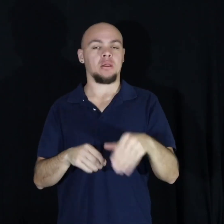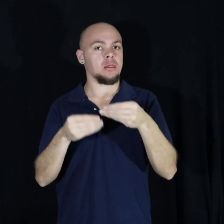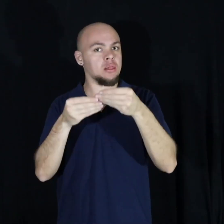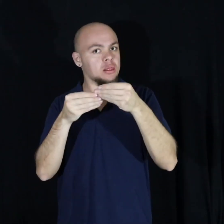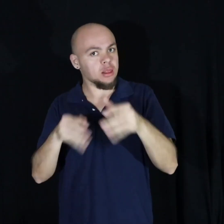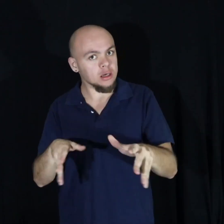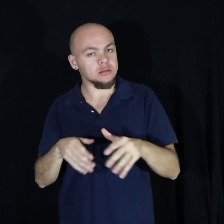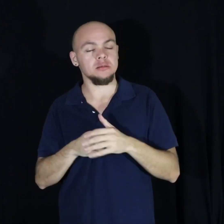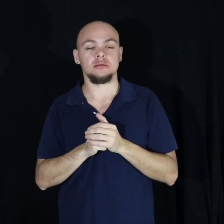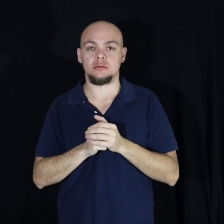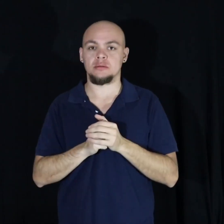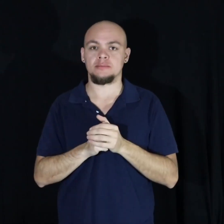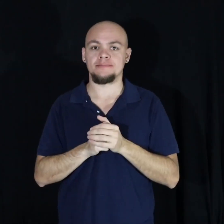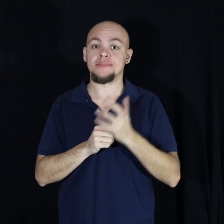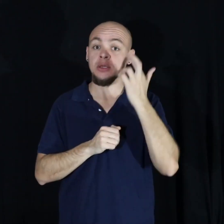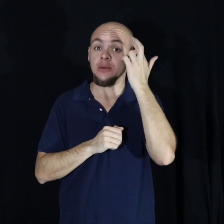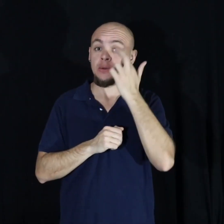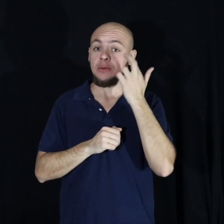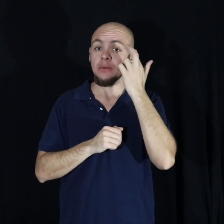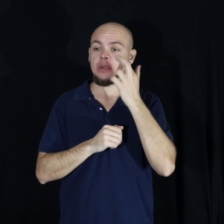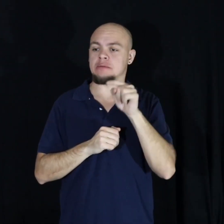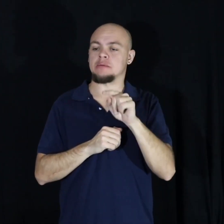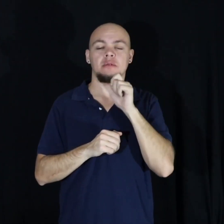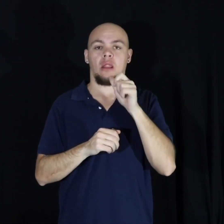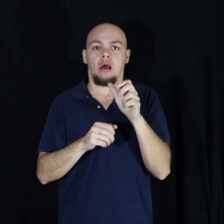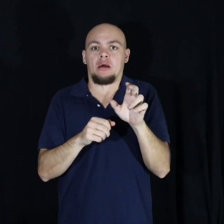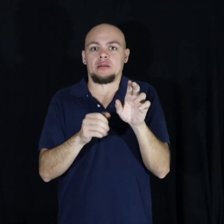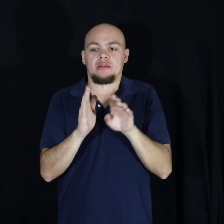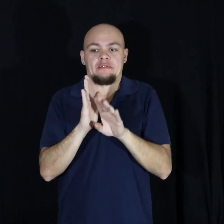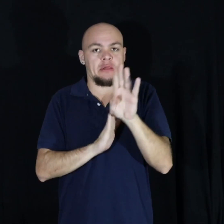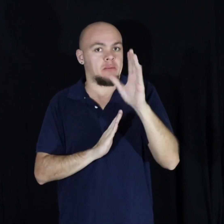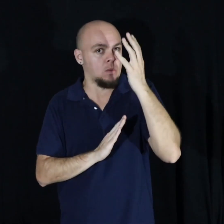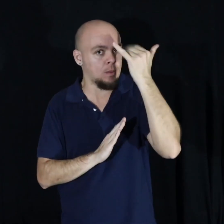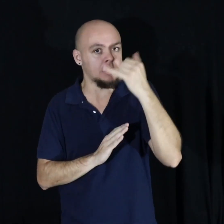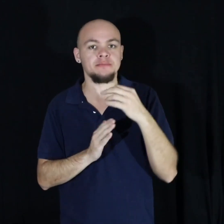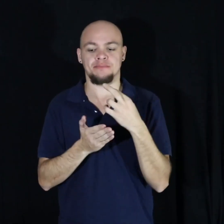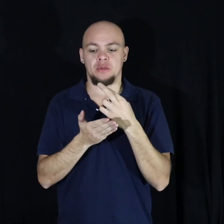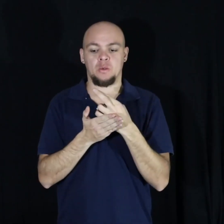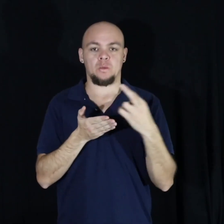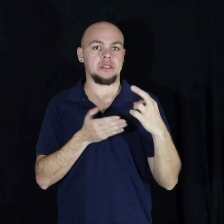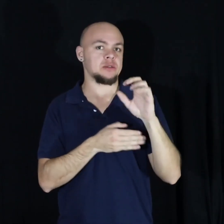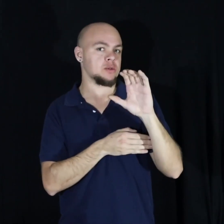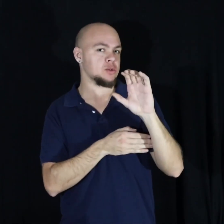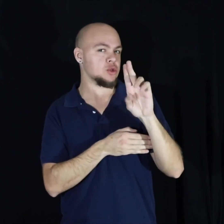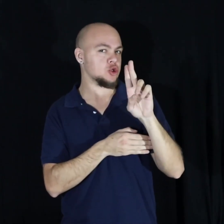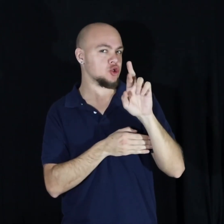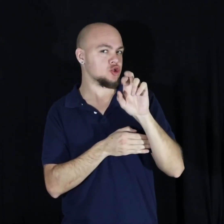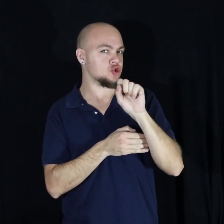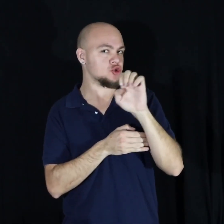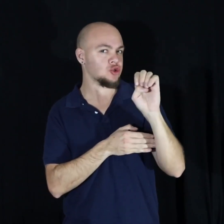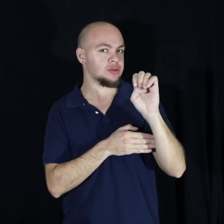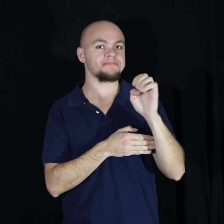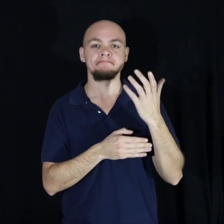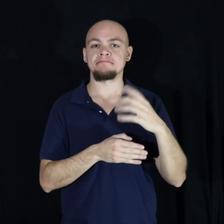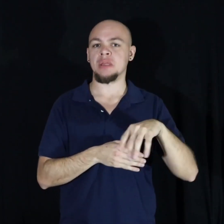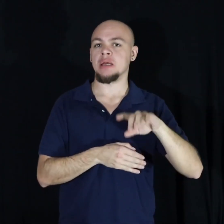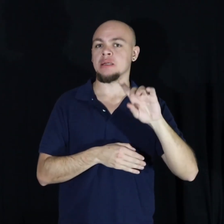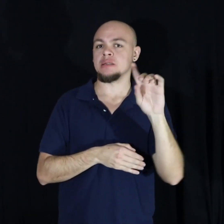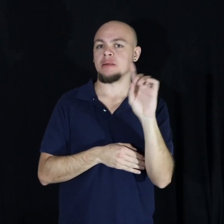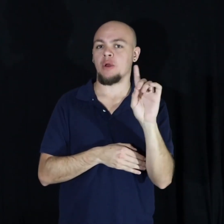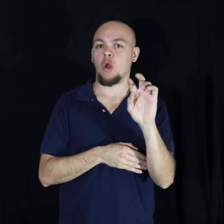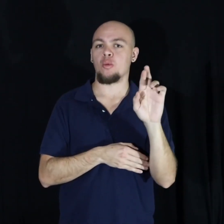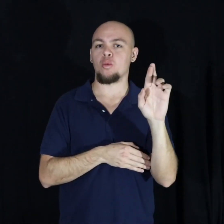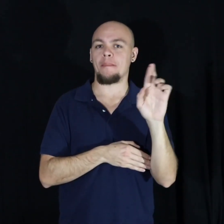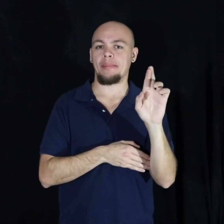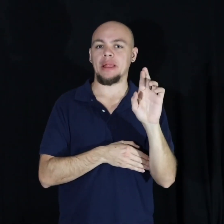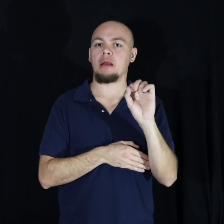Another reason why countries are underdeveloped is because of the resource curse. The Democratic Republic of Congo has